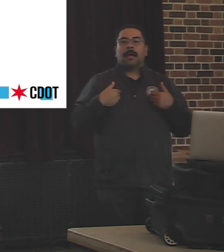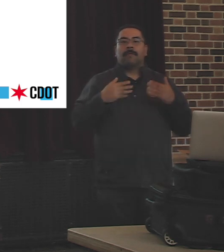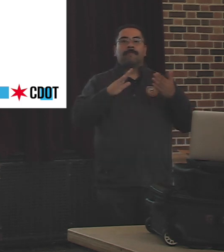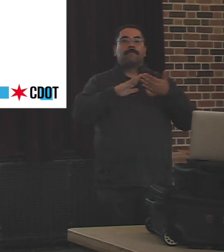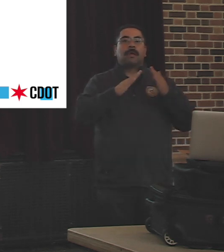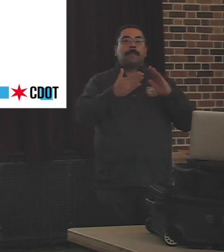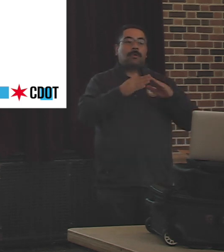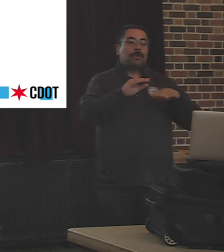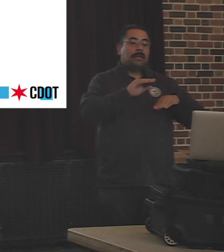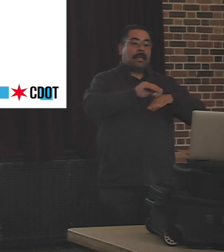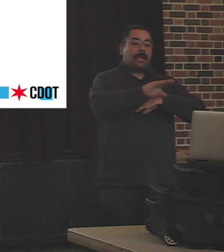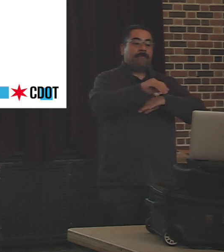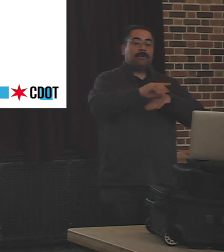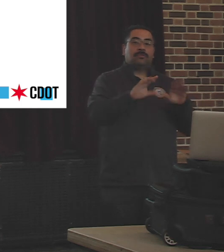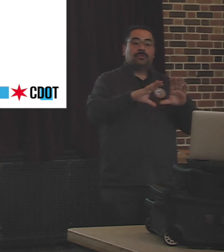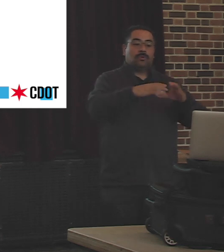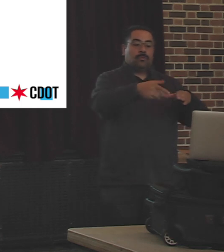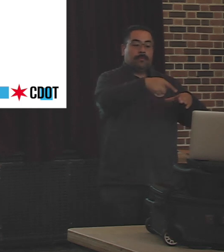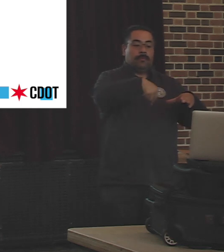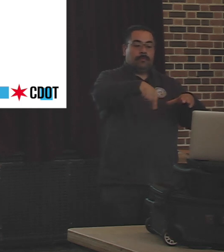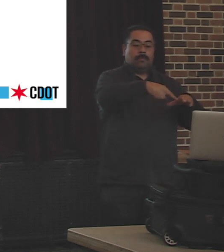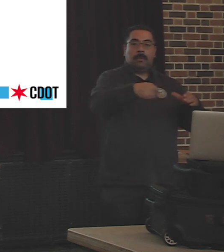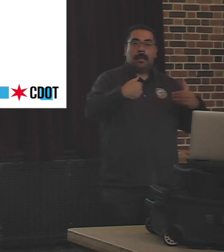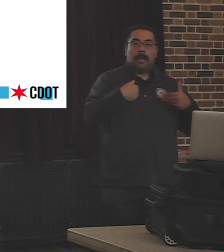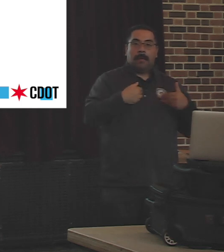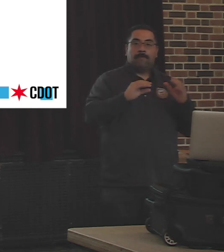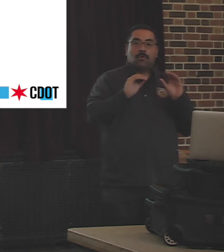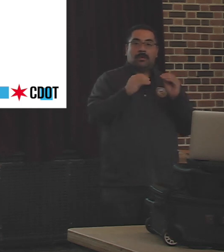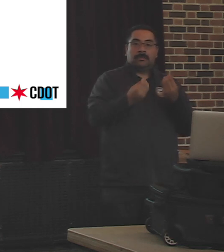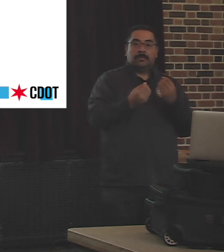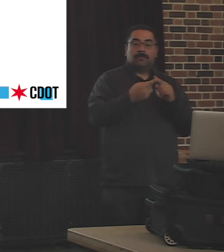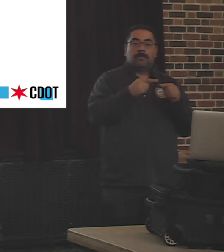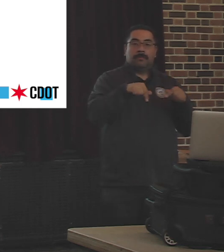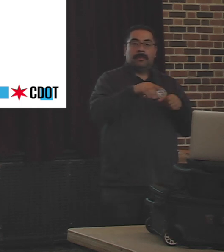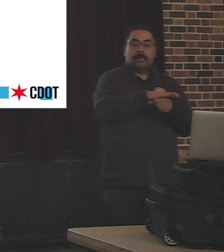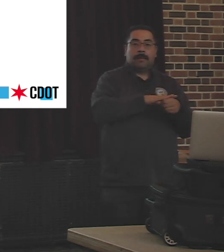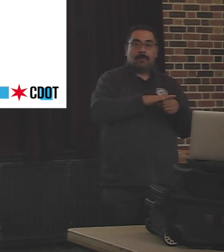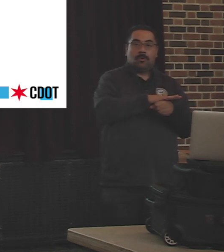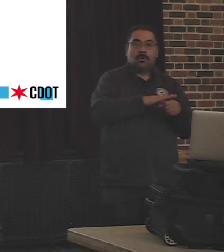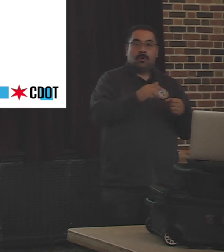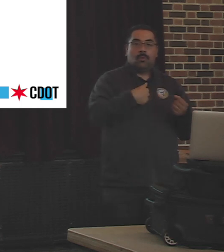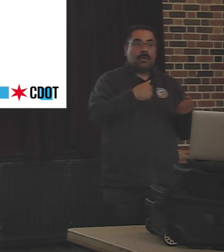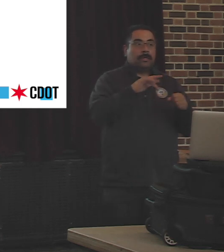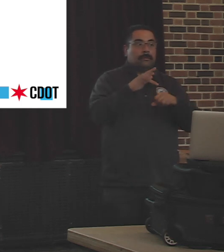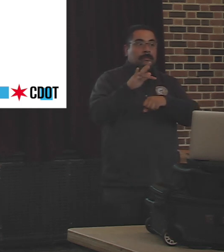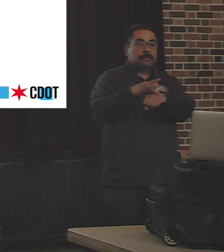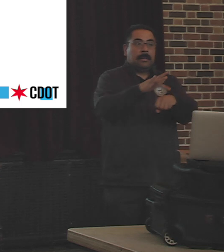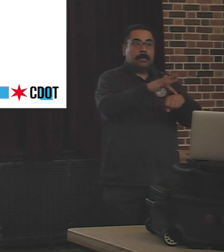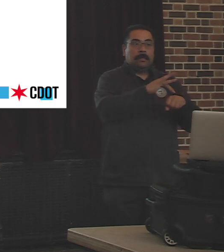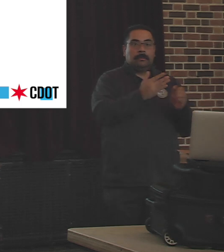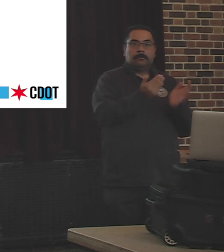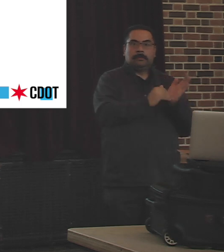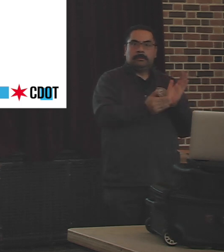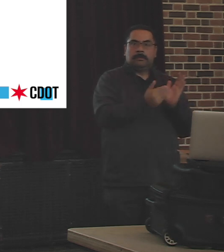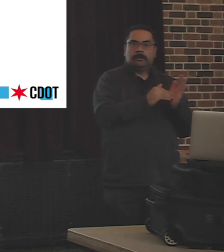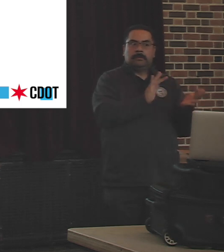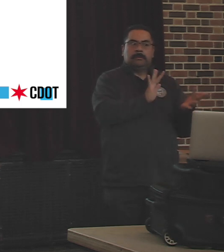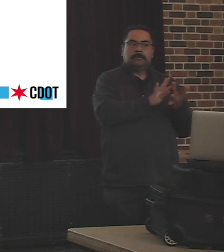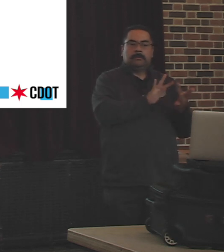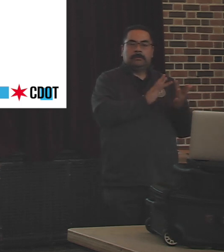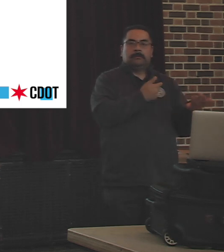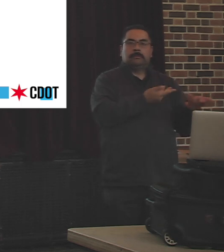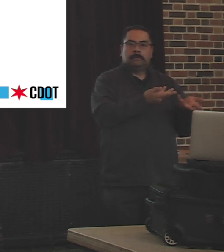community advisory group composed of organizations from the community that we touch base with frequently.